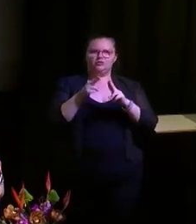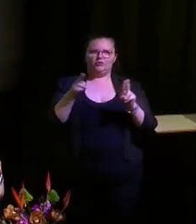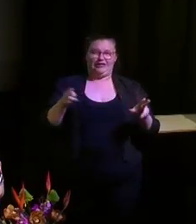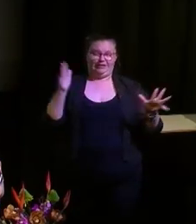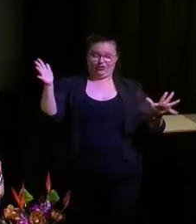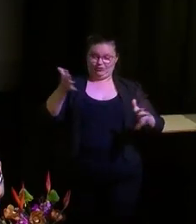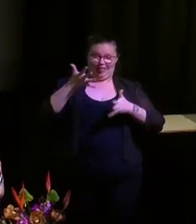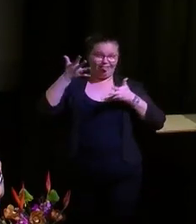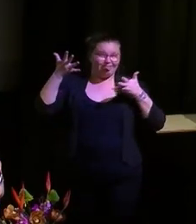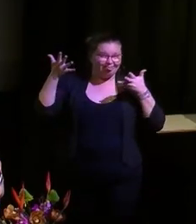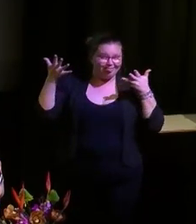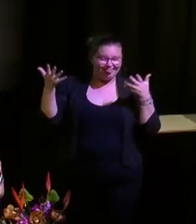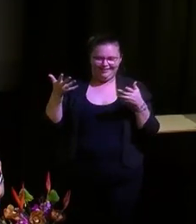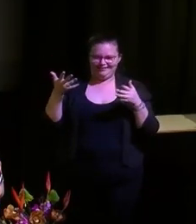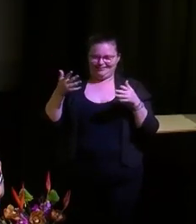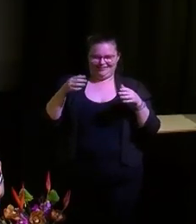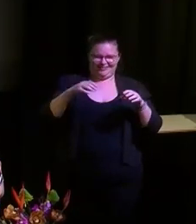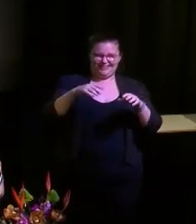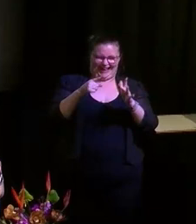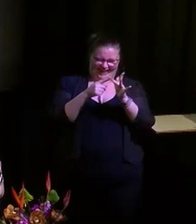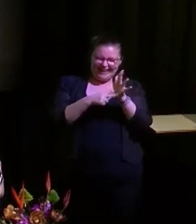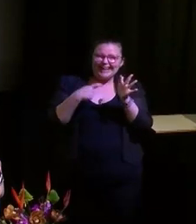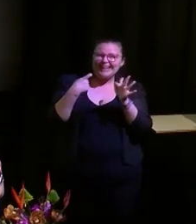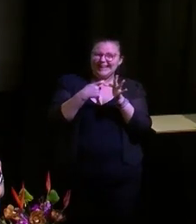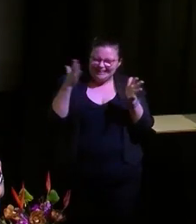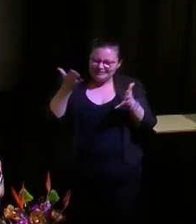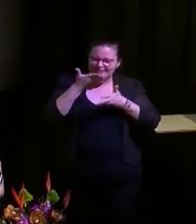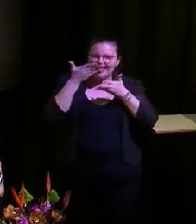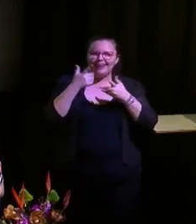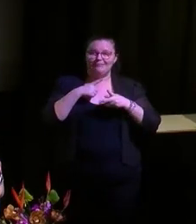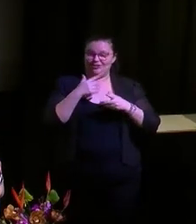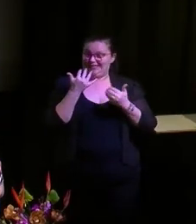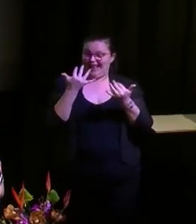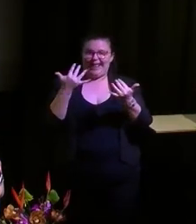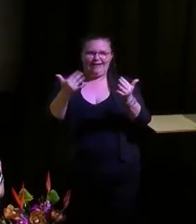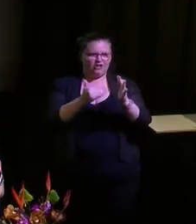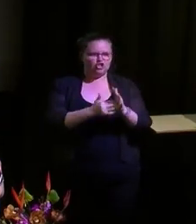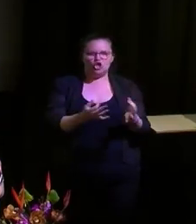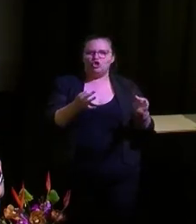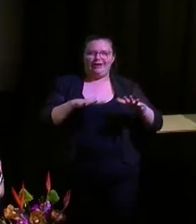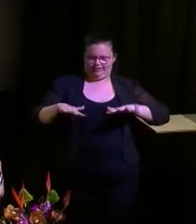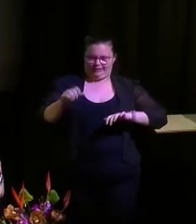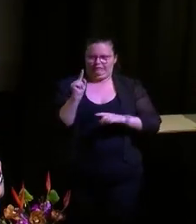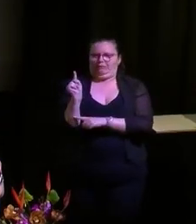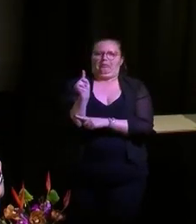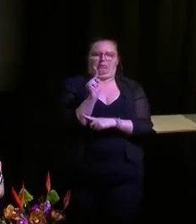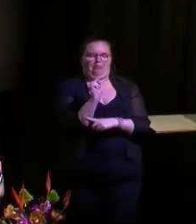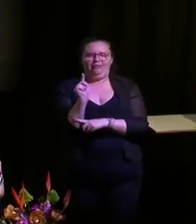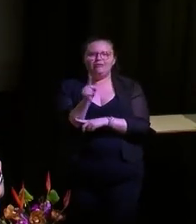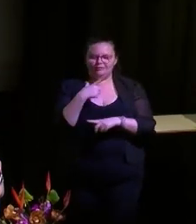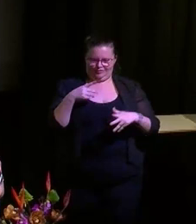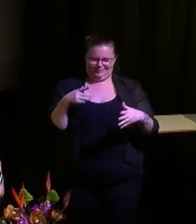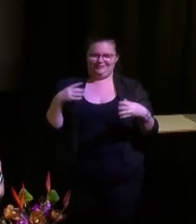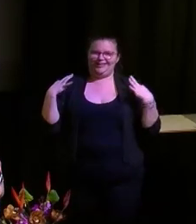smell of screen print ink because over each chair, there's no space because the T-shirts are all laid